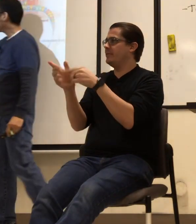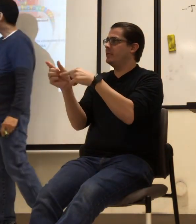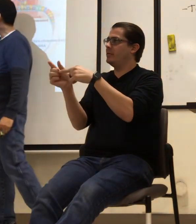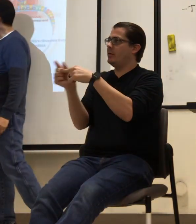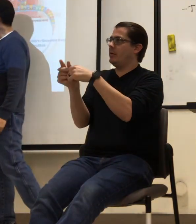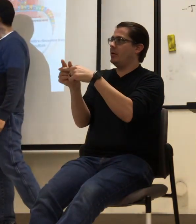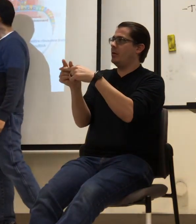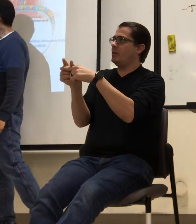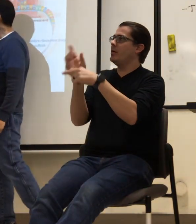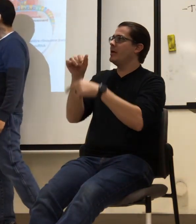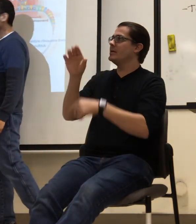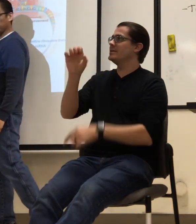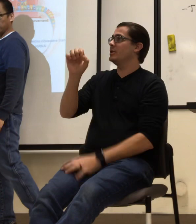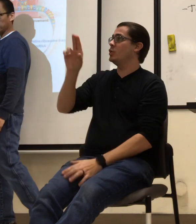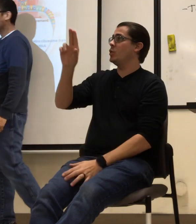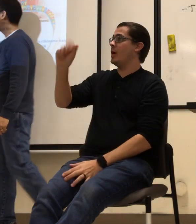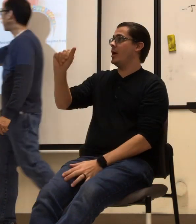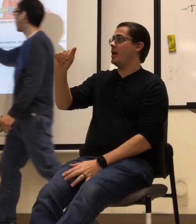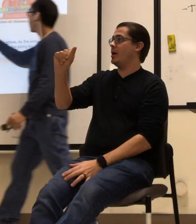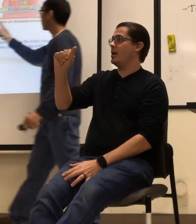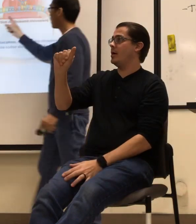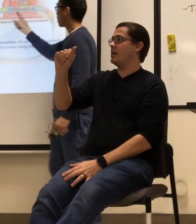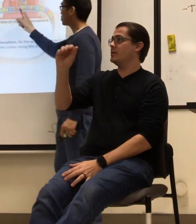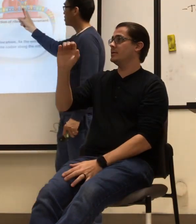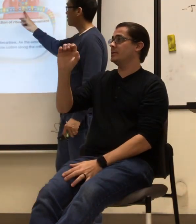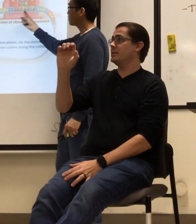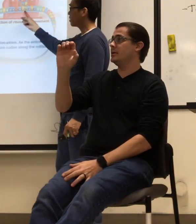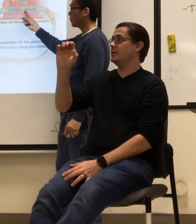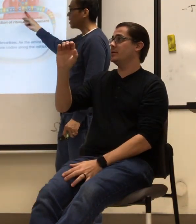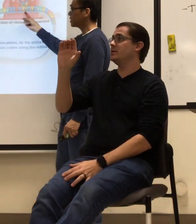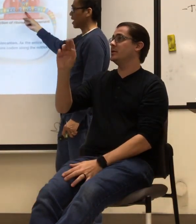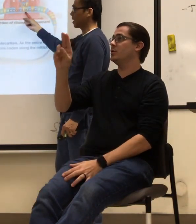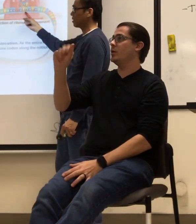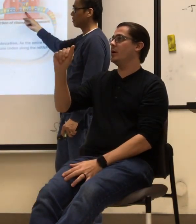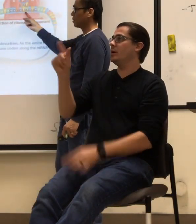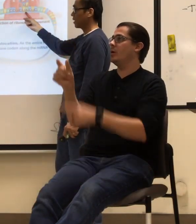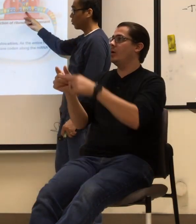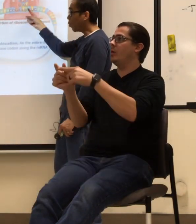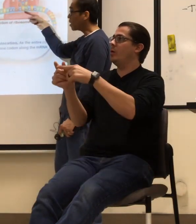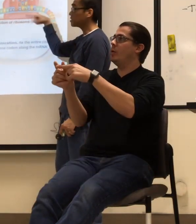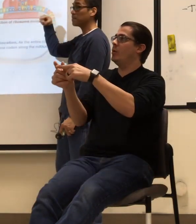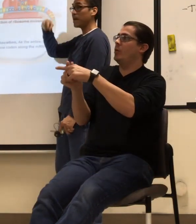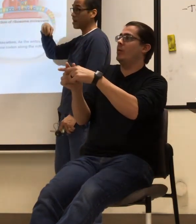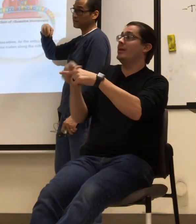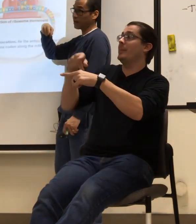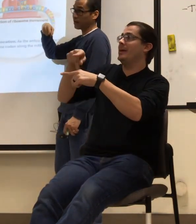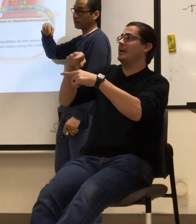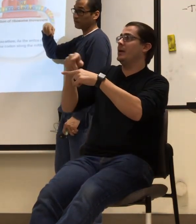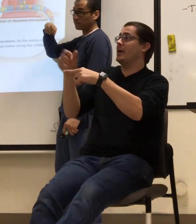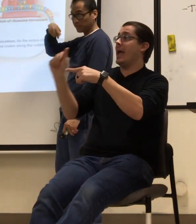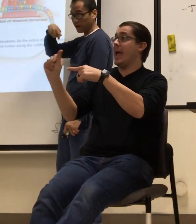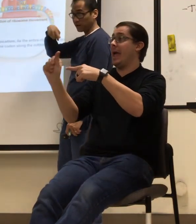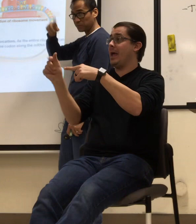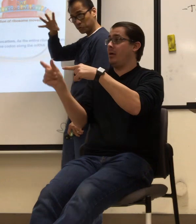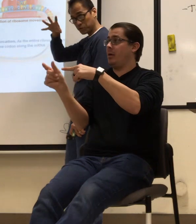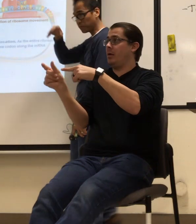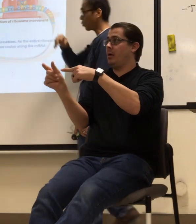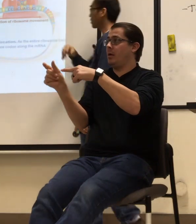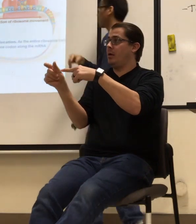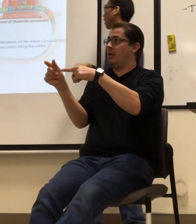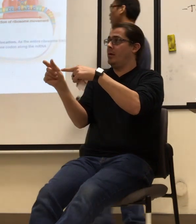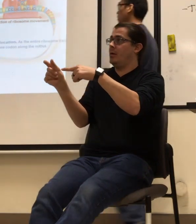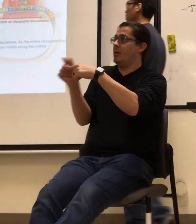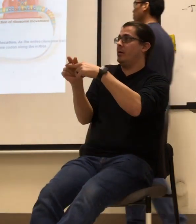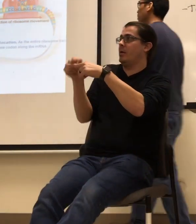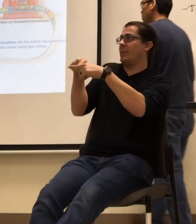that CUA now shifts to the P site. It was in the A site. Okay, shift